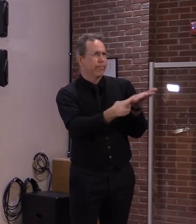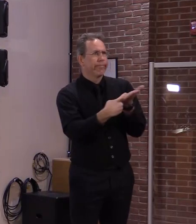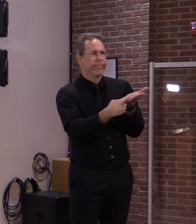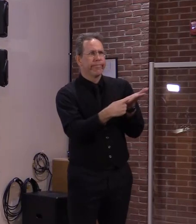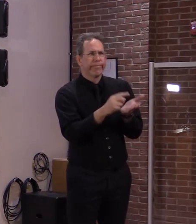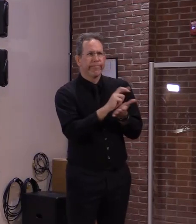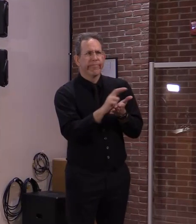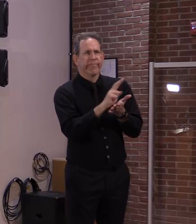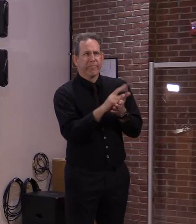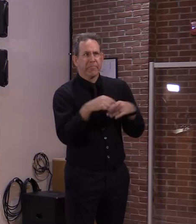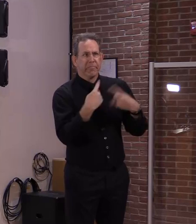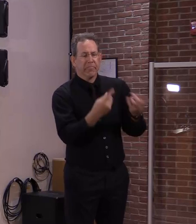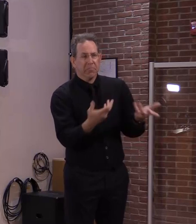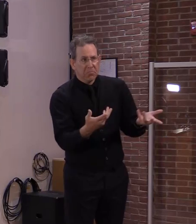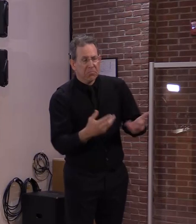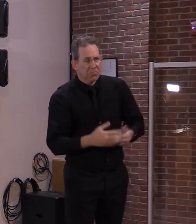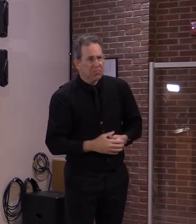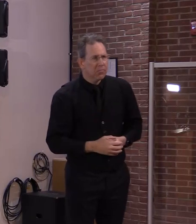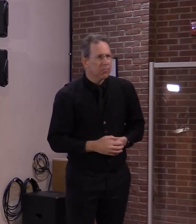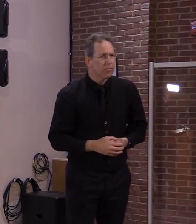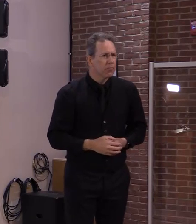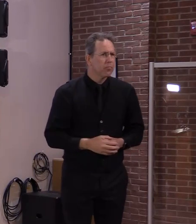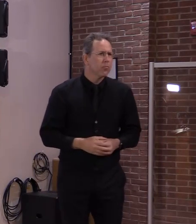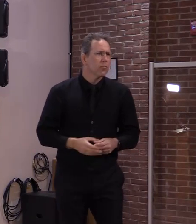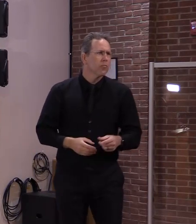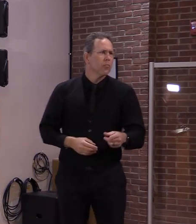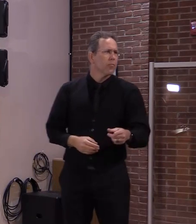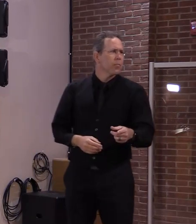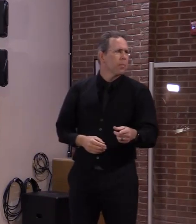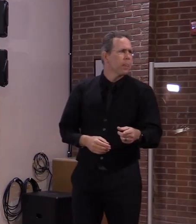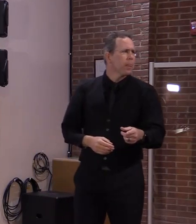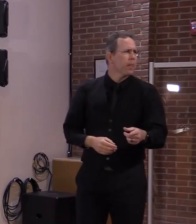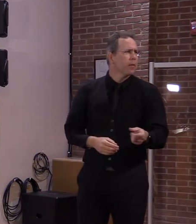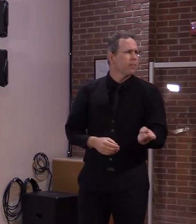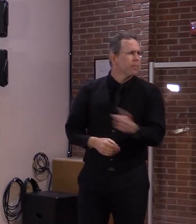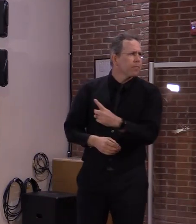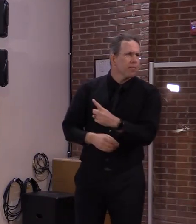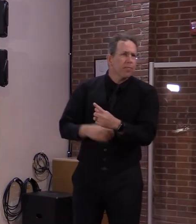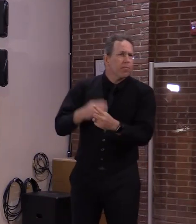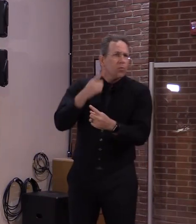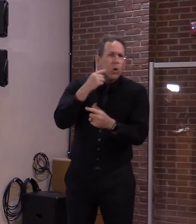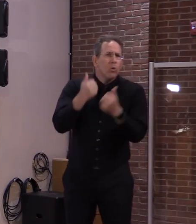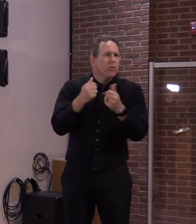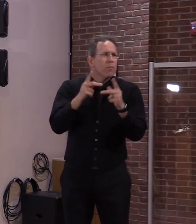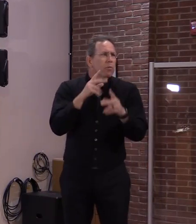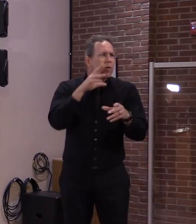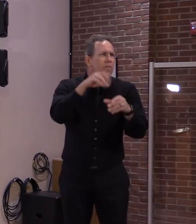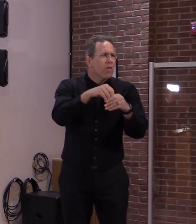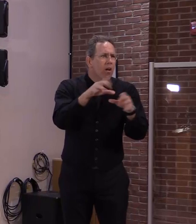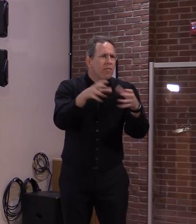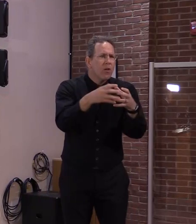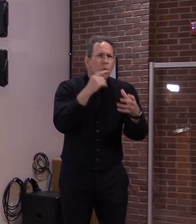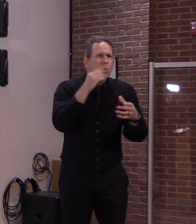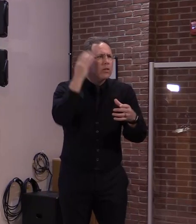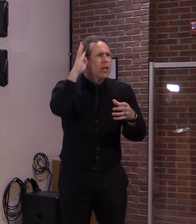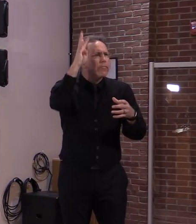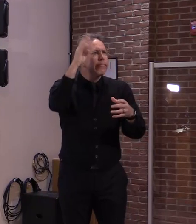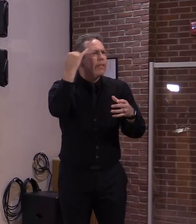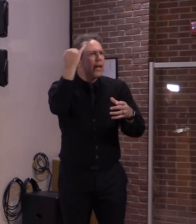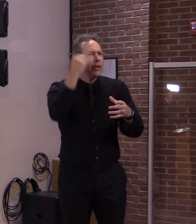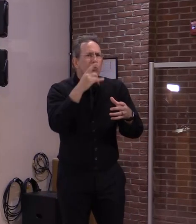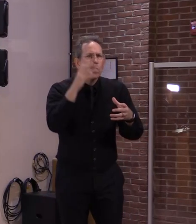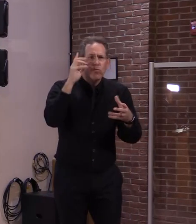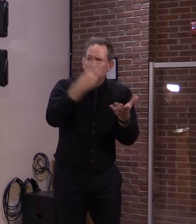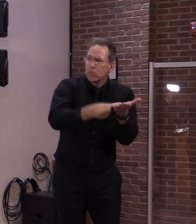But you don't know whose staff reached out to first? No, we talk, our staff talks back and forth a lot